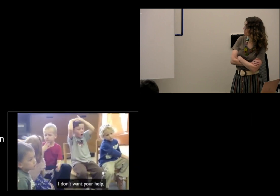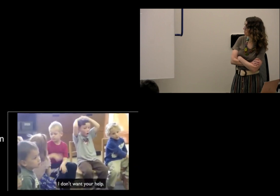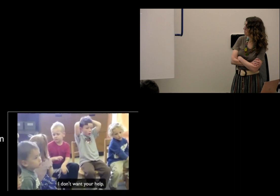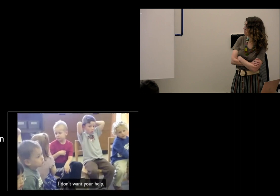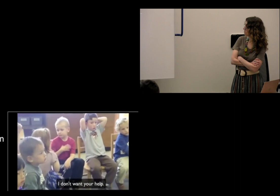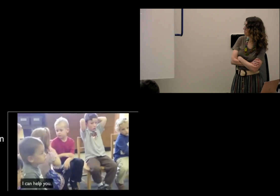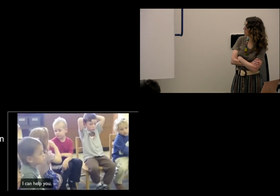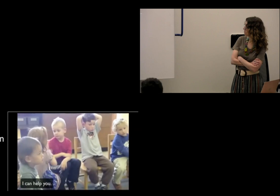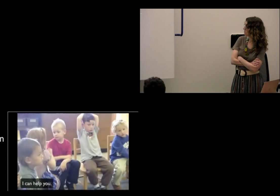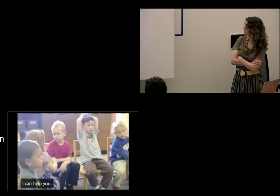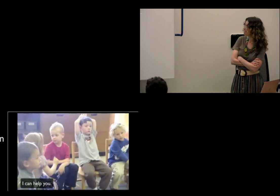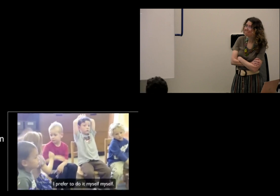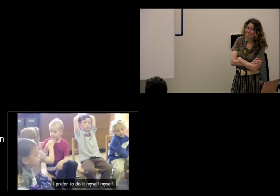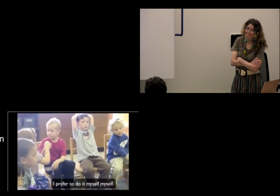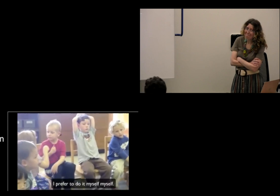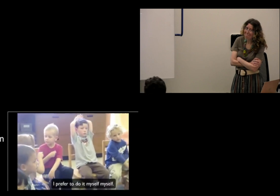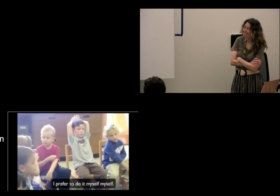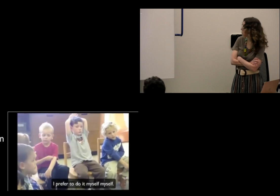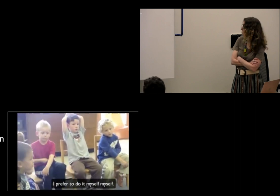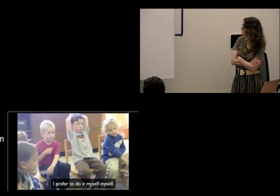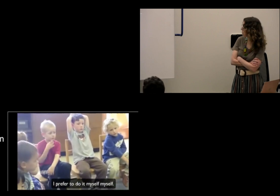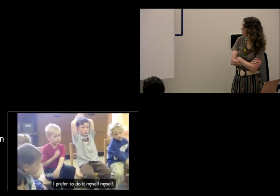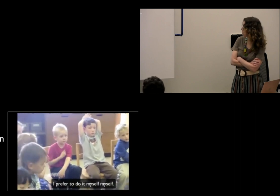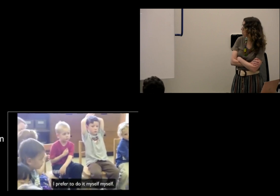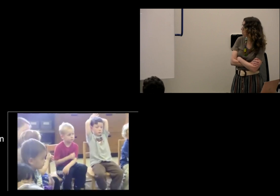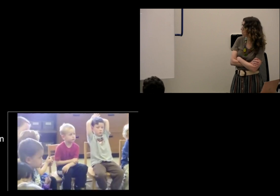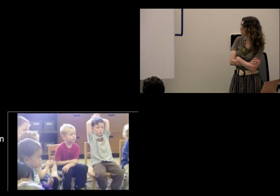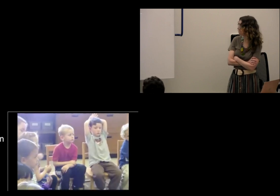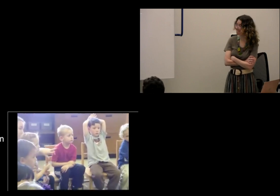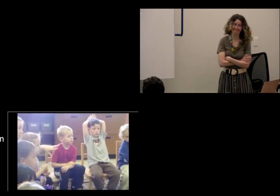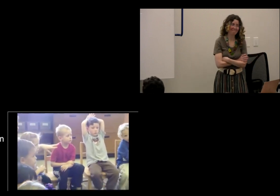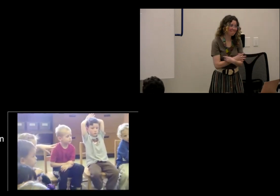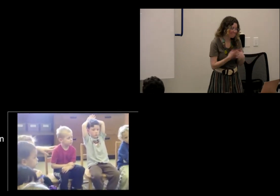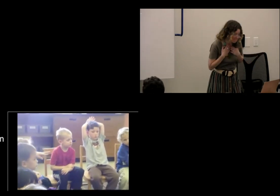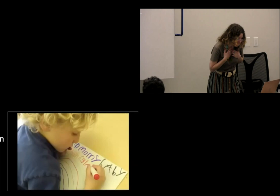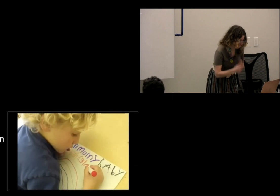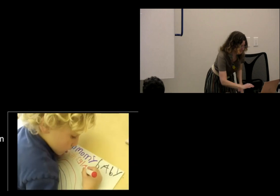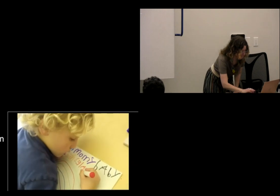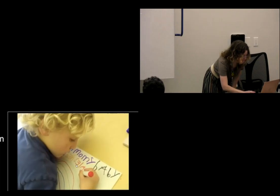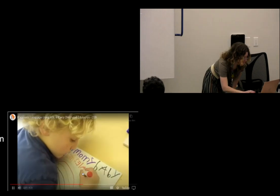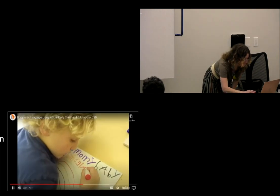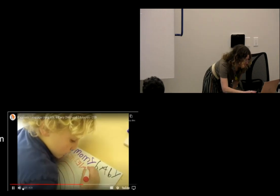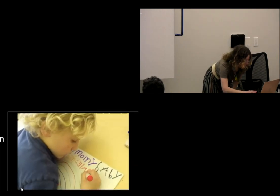I don't want your help. I can help you. I prefer to do it myself.